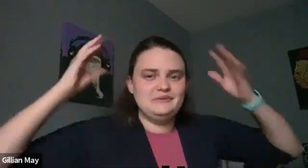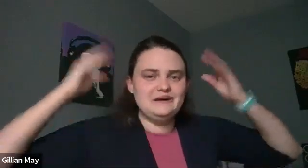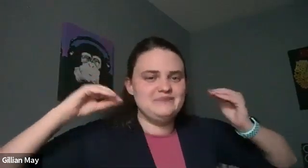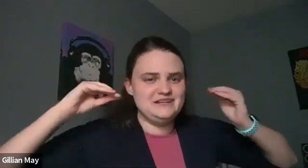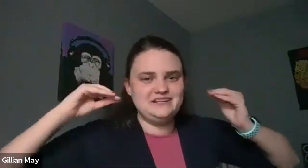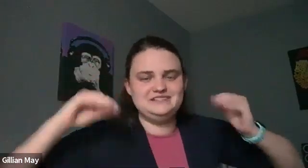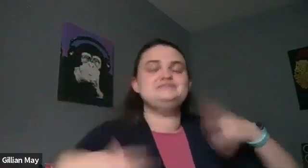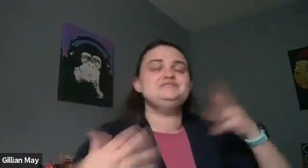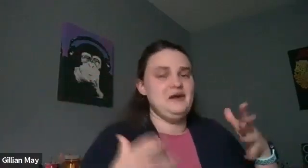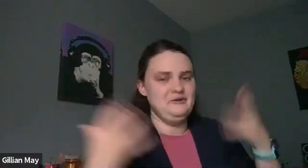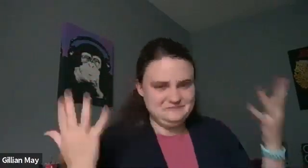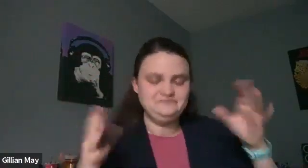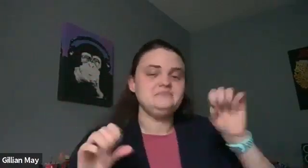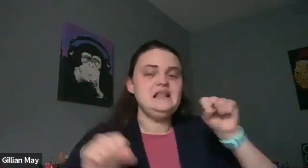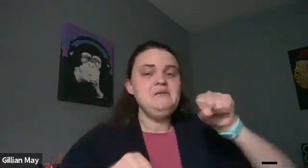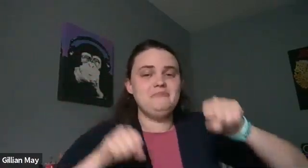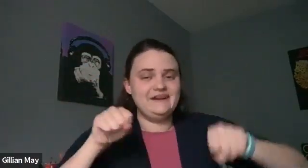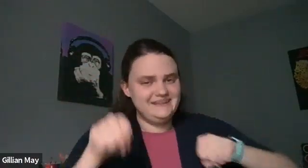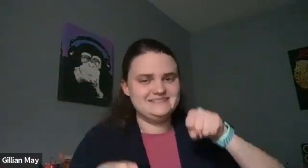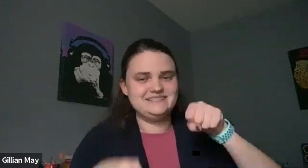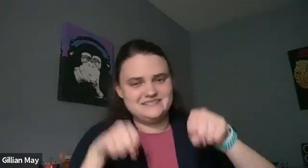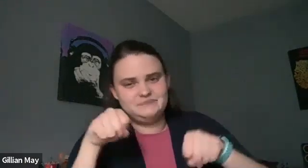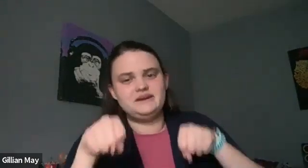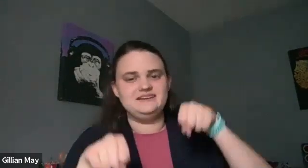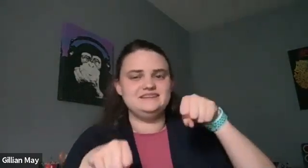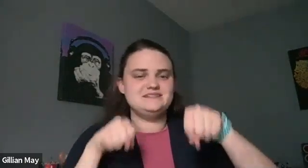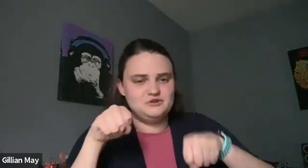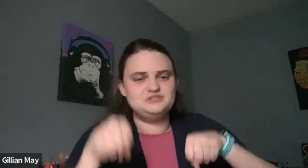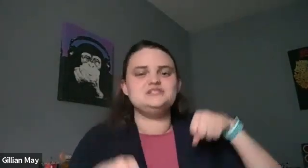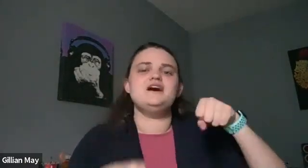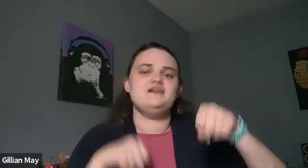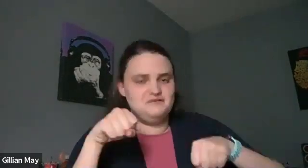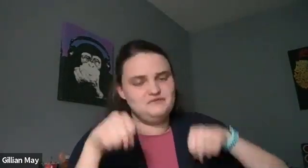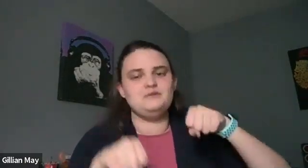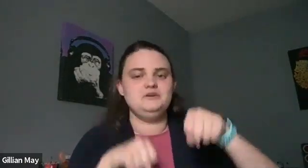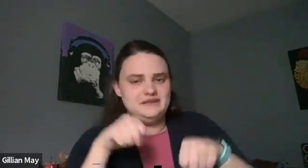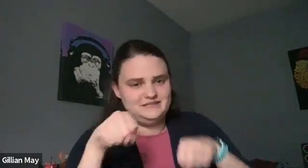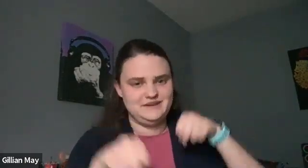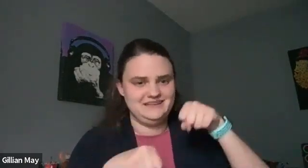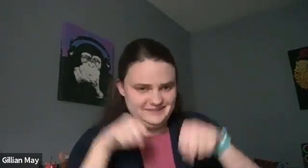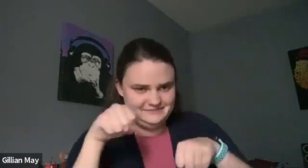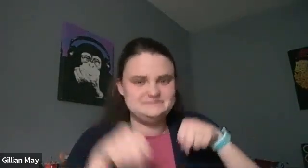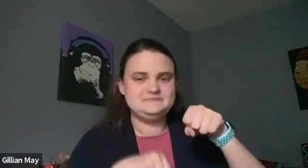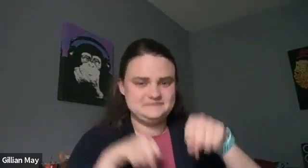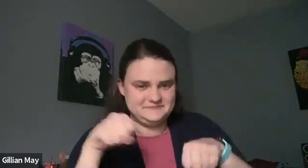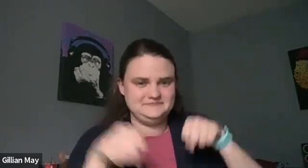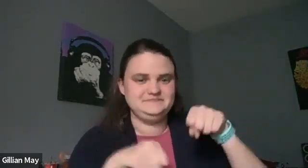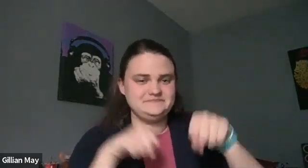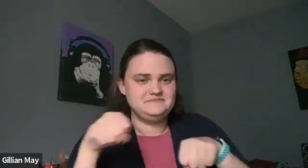what am I going to do? So biking is easy. Biking is the motion of rolling your bikes. Biking.